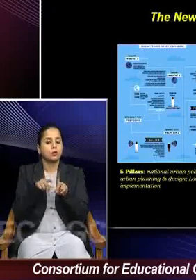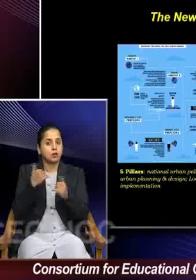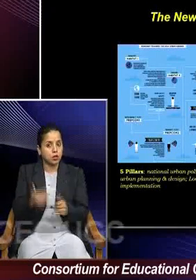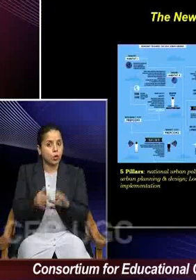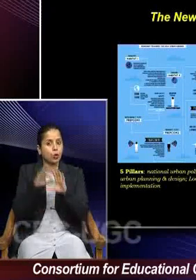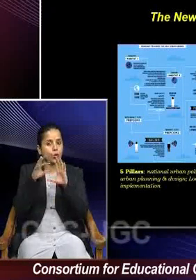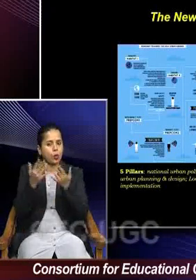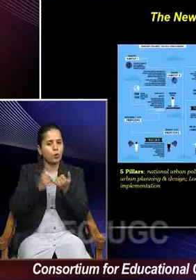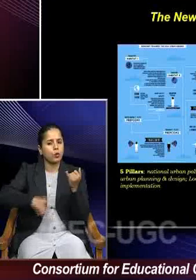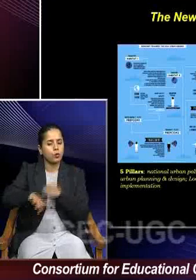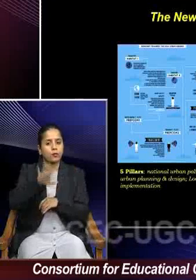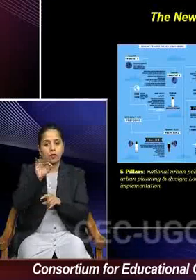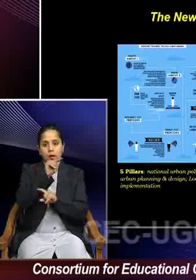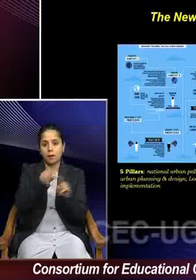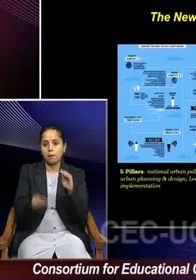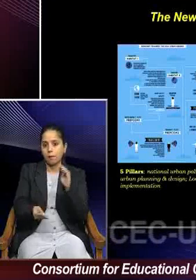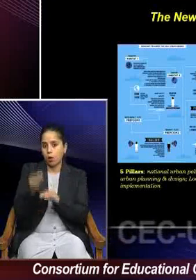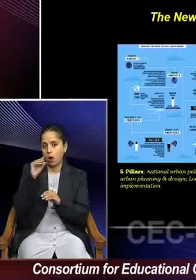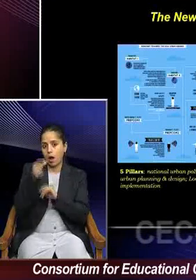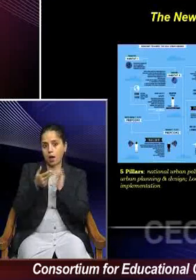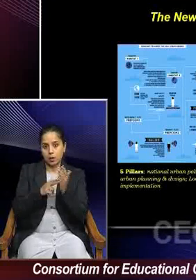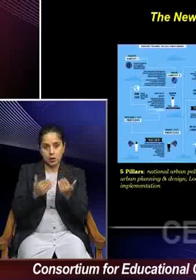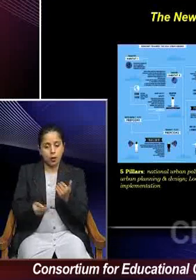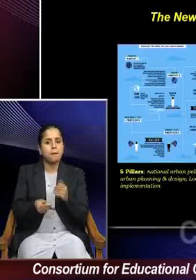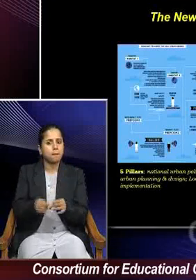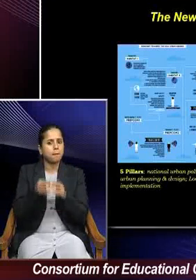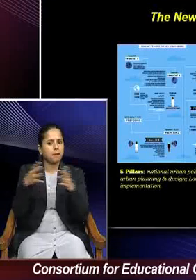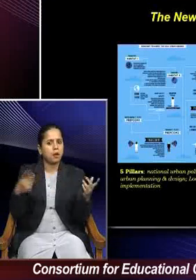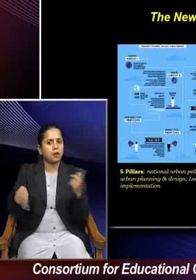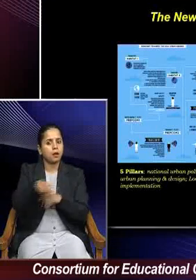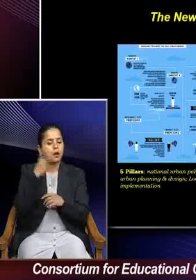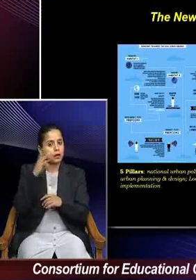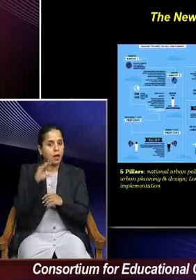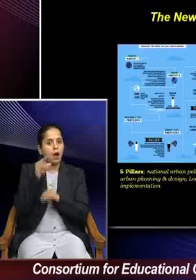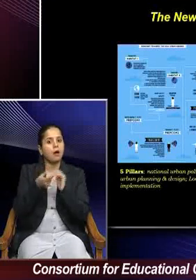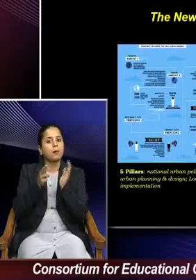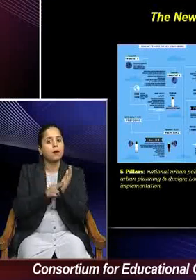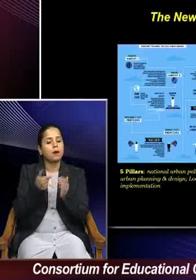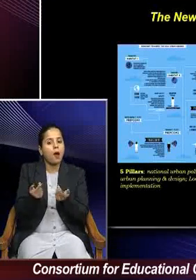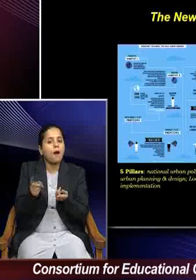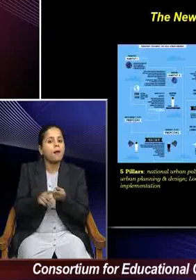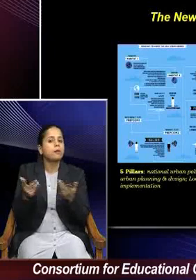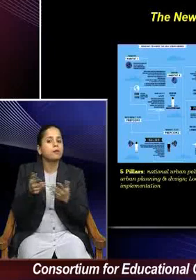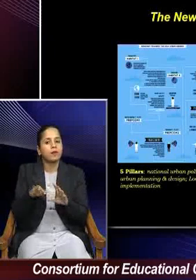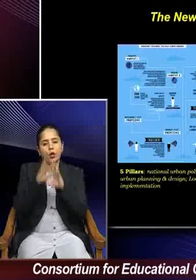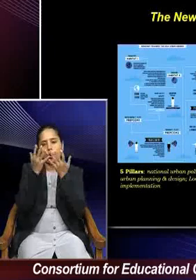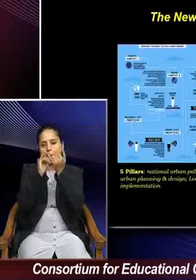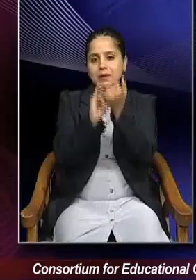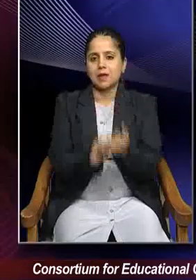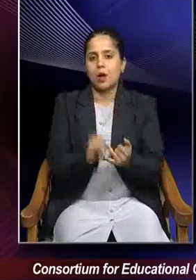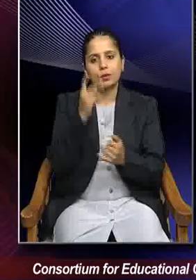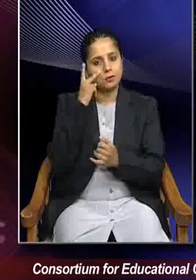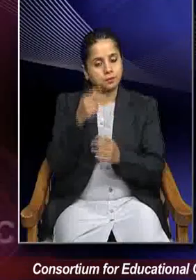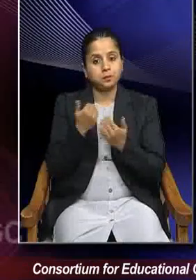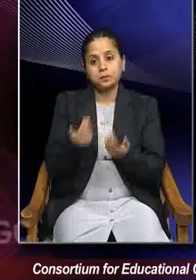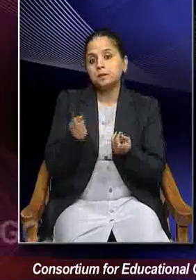more than 50% urban, and now majority of this urbanization is actually happening in the global south. So what